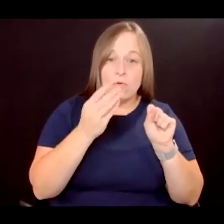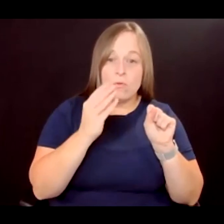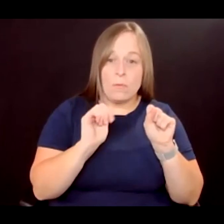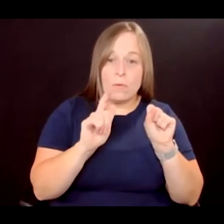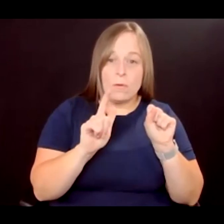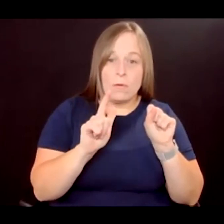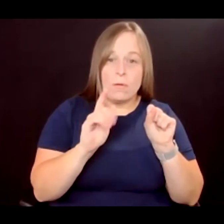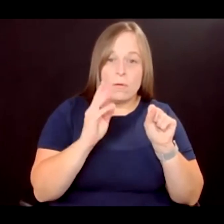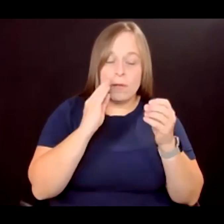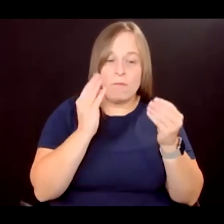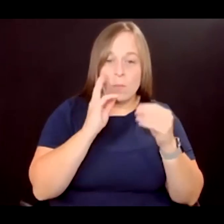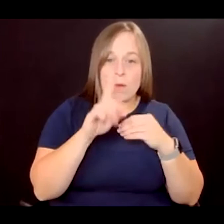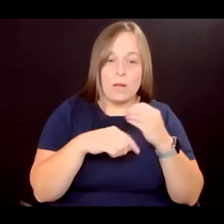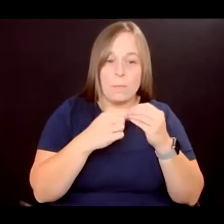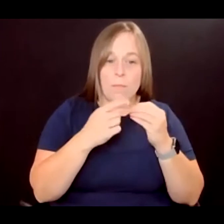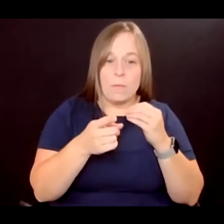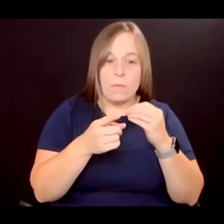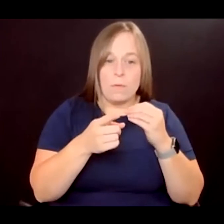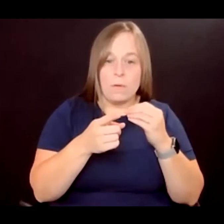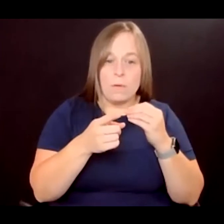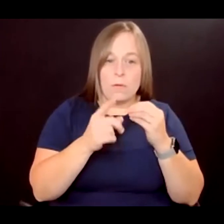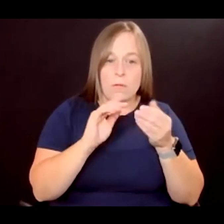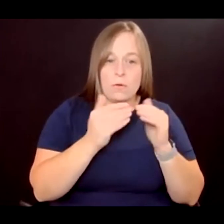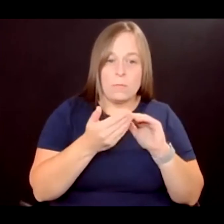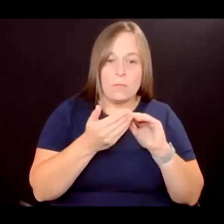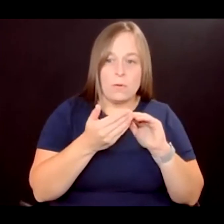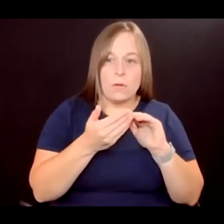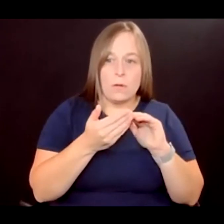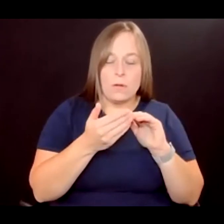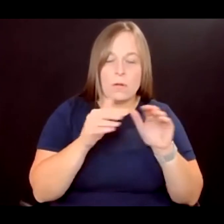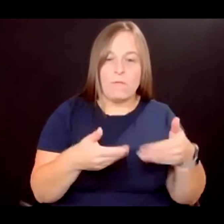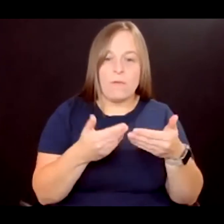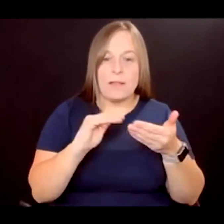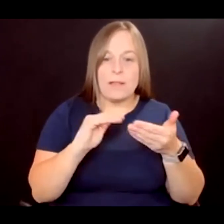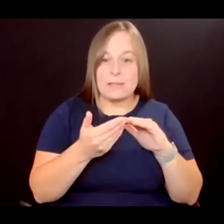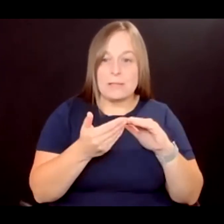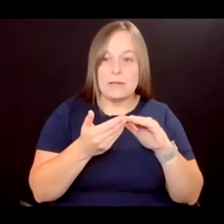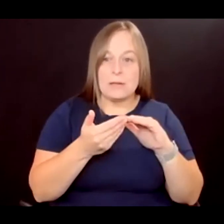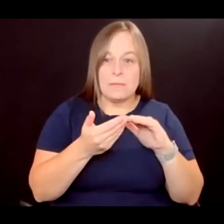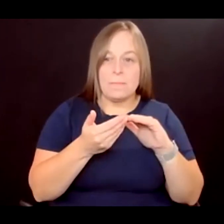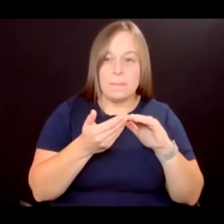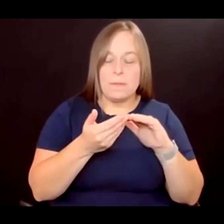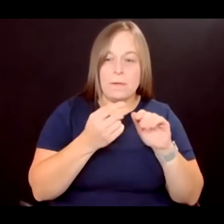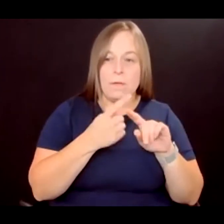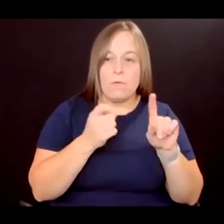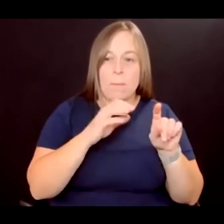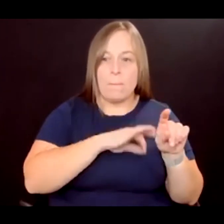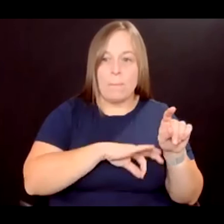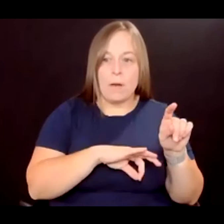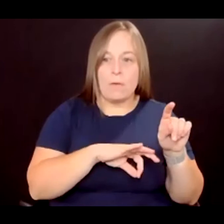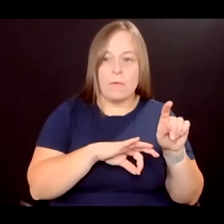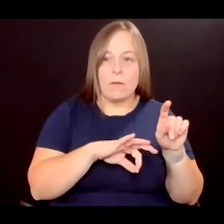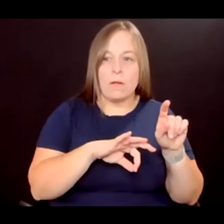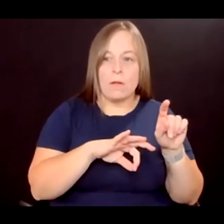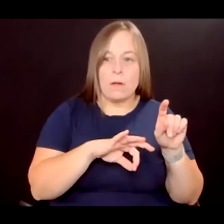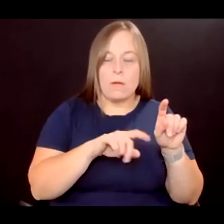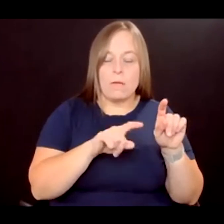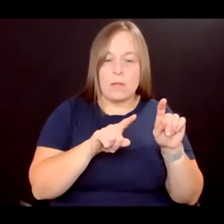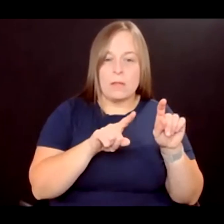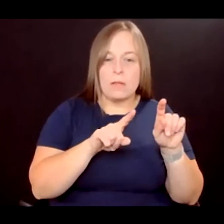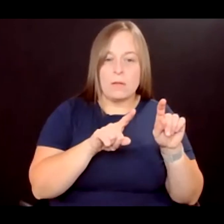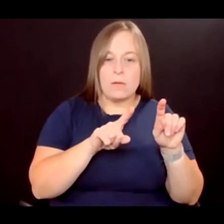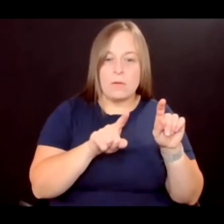the anxiety of residents and businesses from calling the city and not getting a response back. My